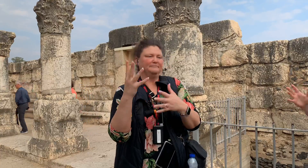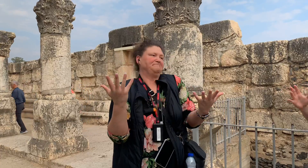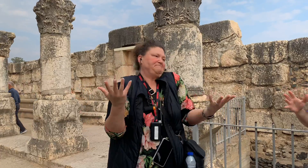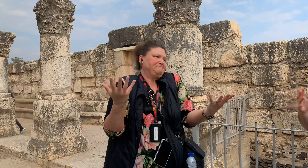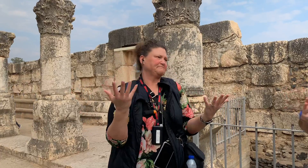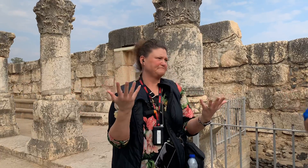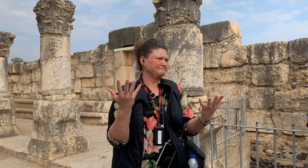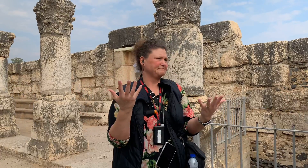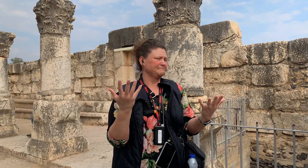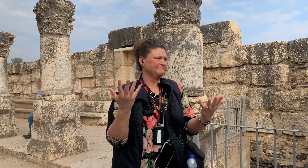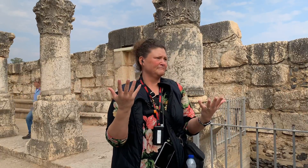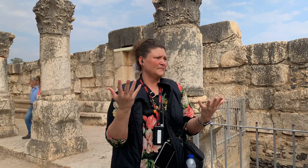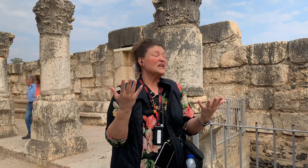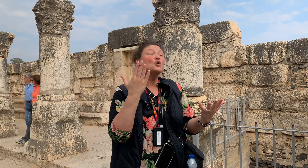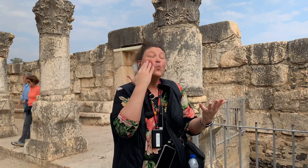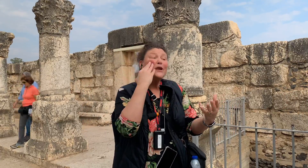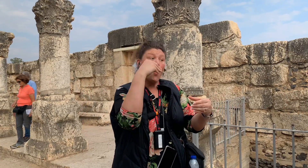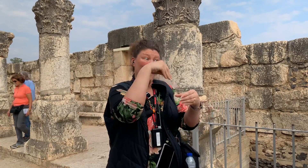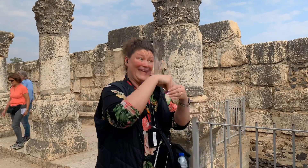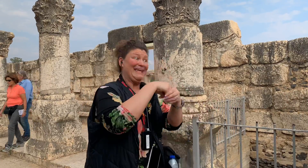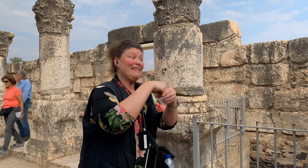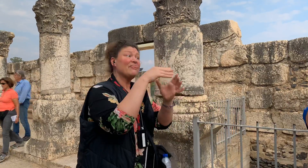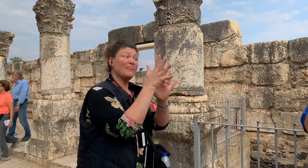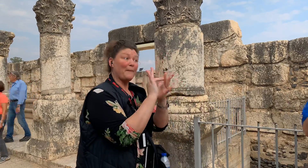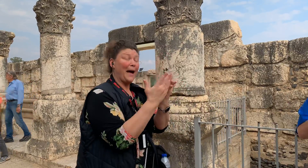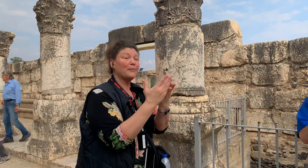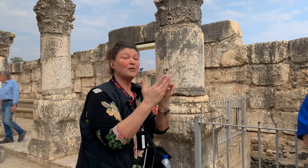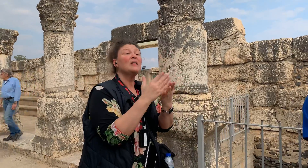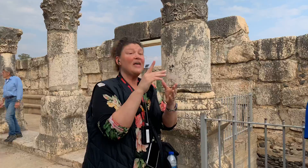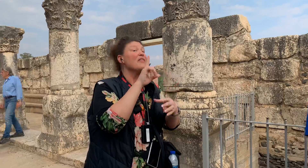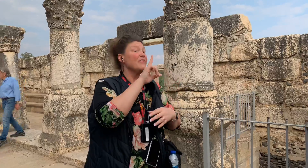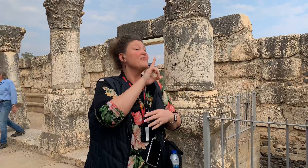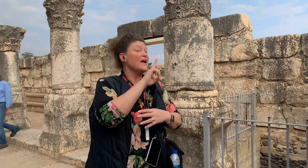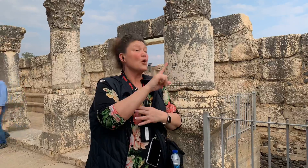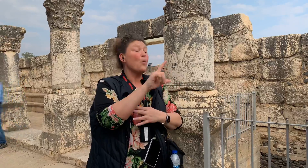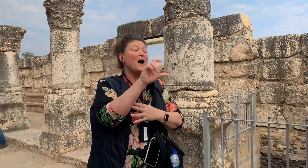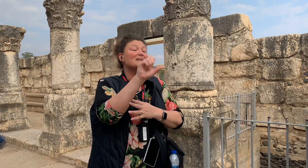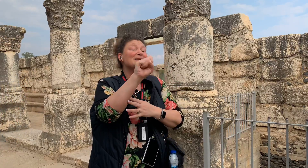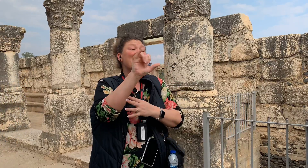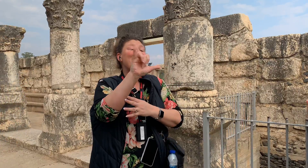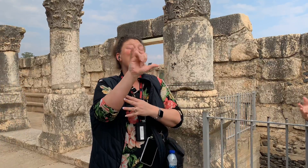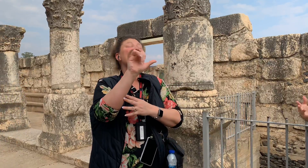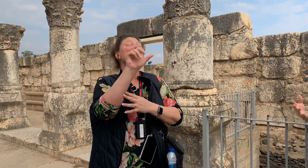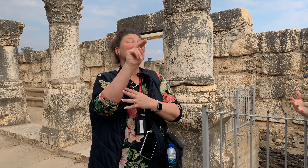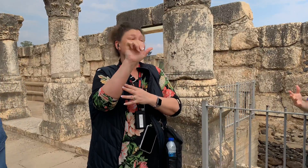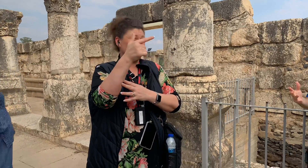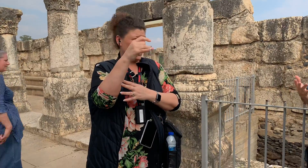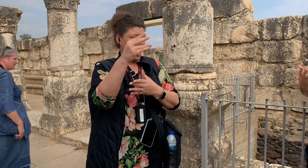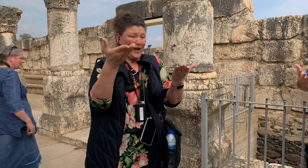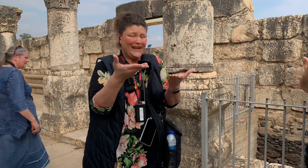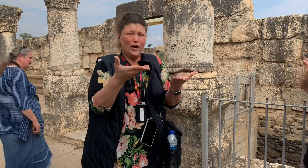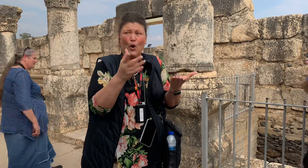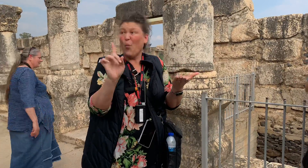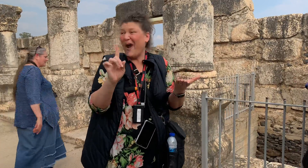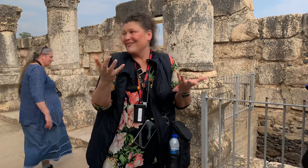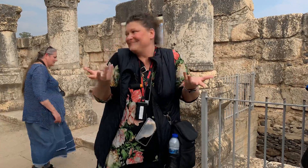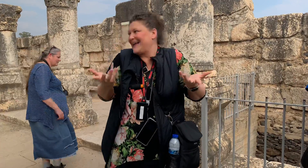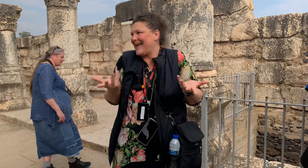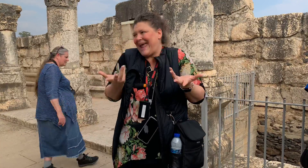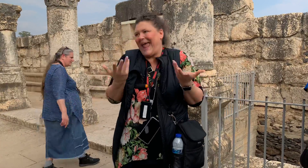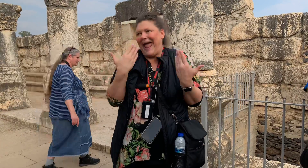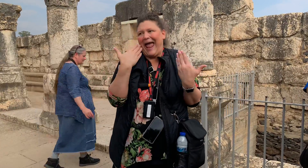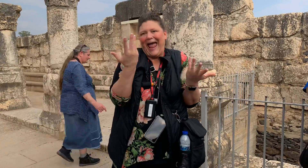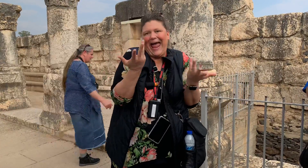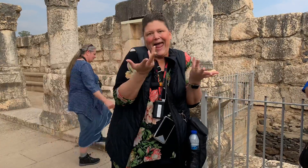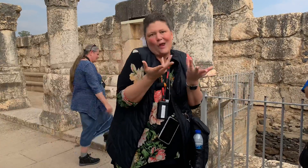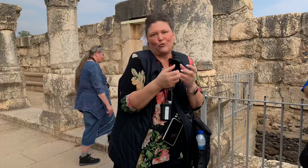there used to be a synagogue also in the times of Jesus, the same one that is mentioned in the Bible. Where is it?